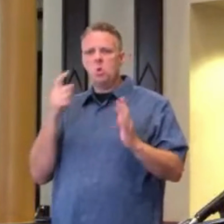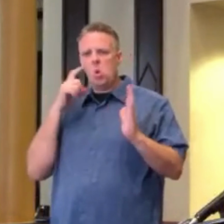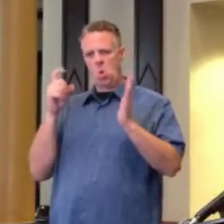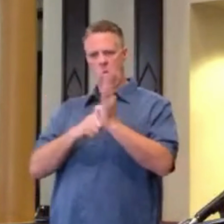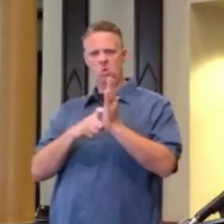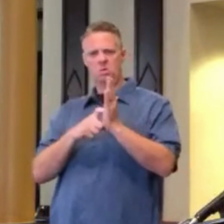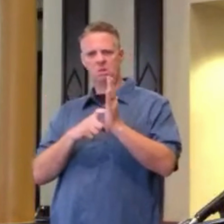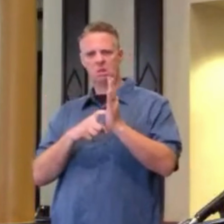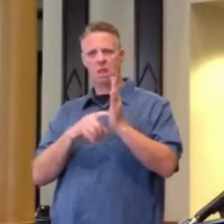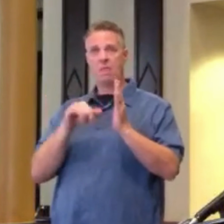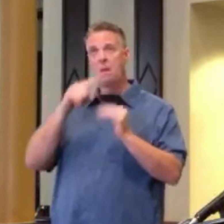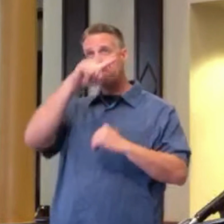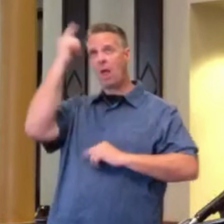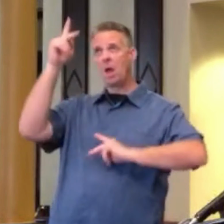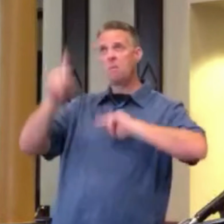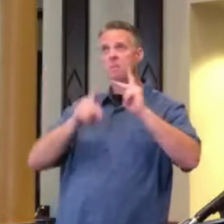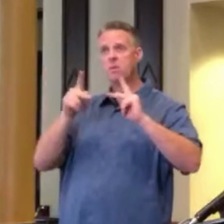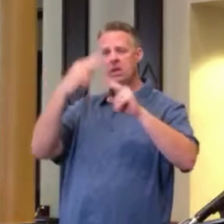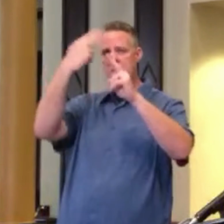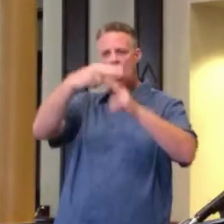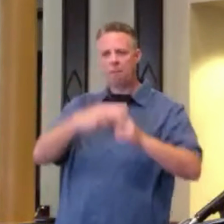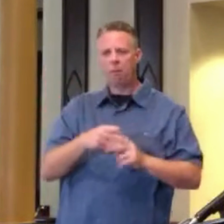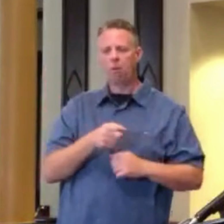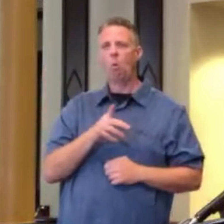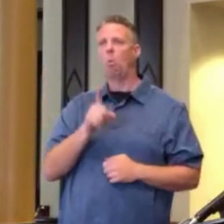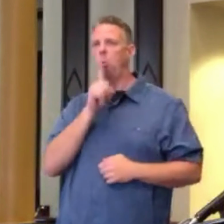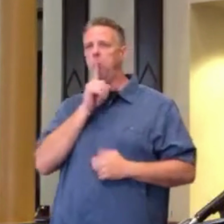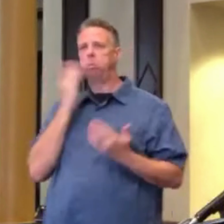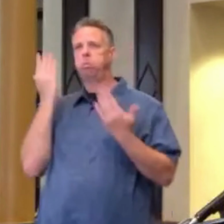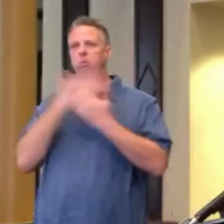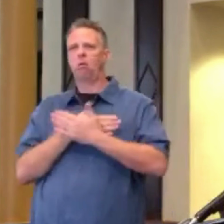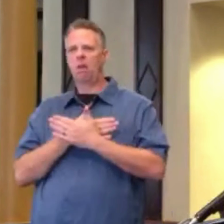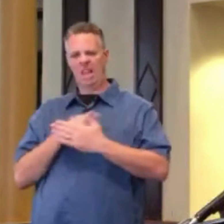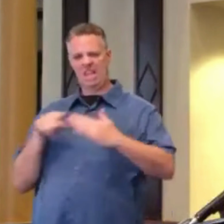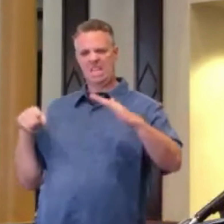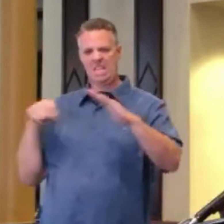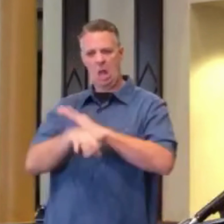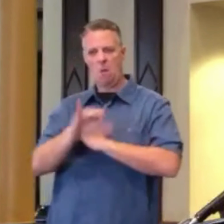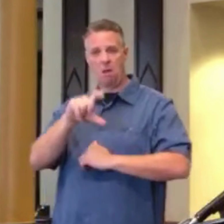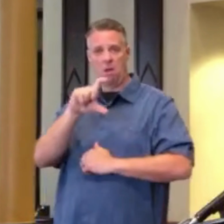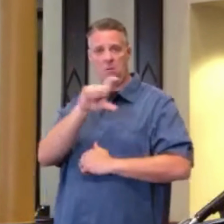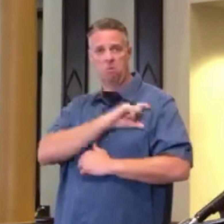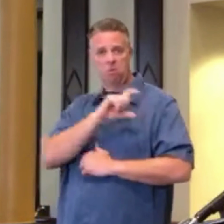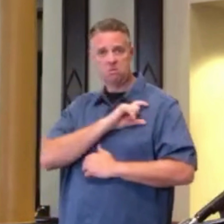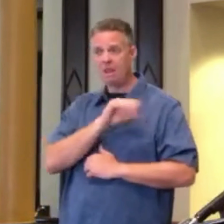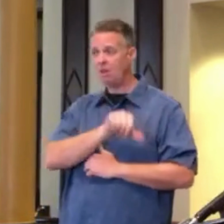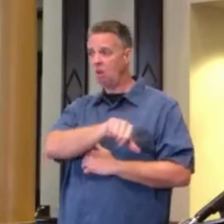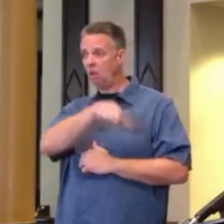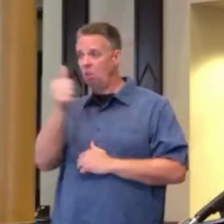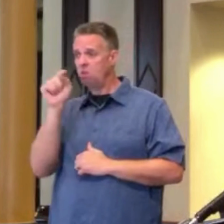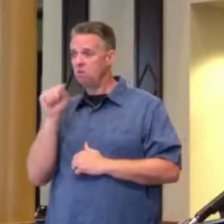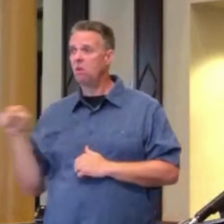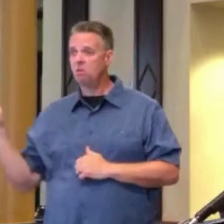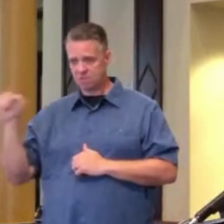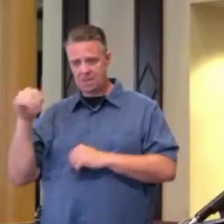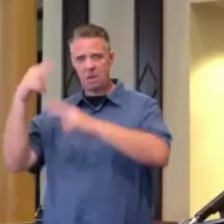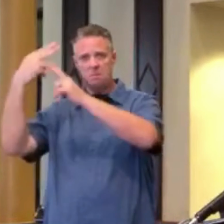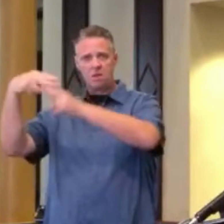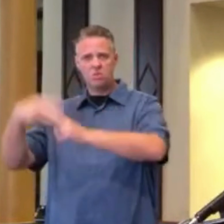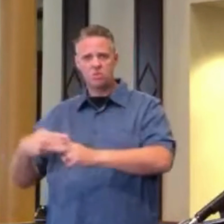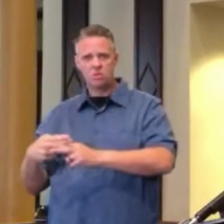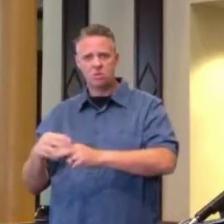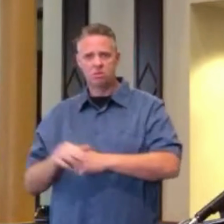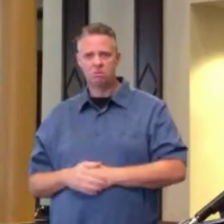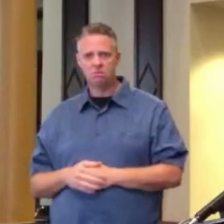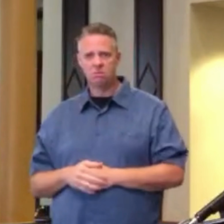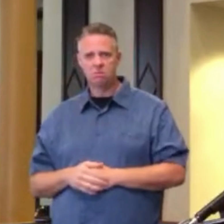the names of black people killed by police officers, even as people in law enforcement have. And it's you